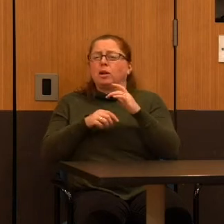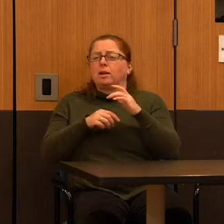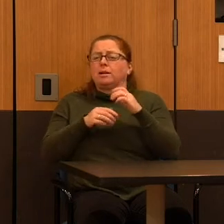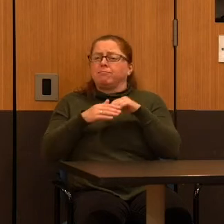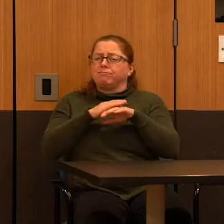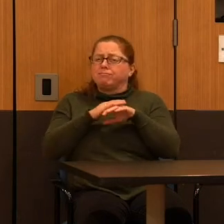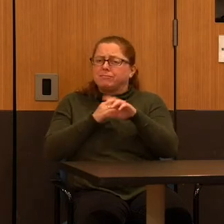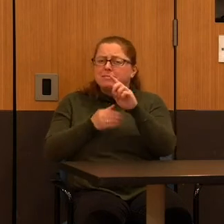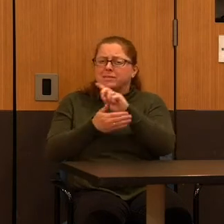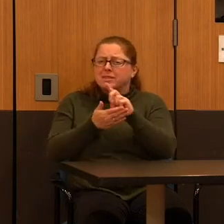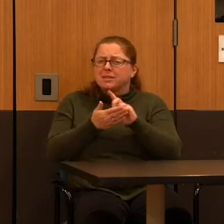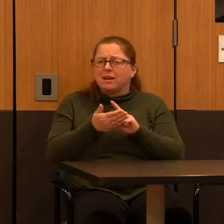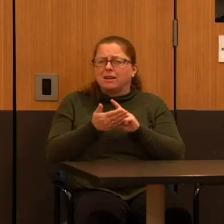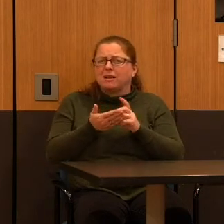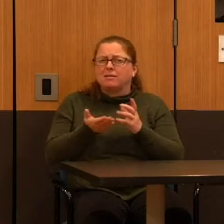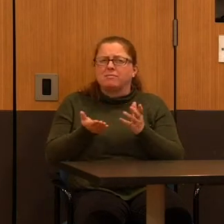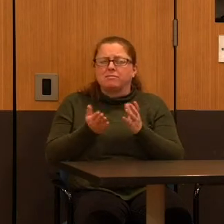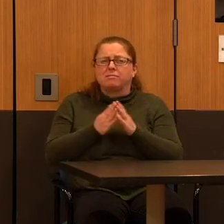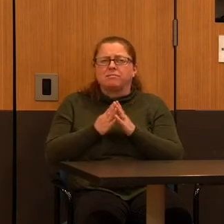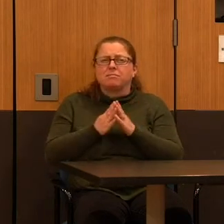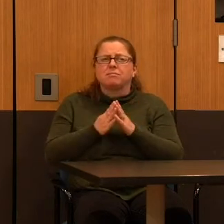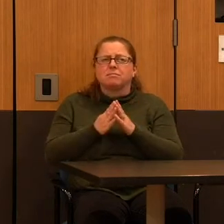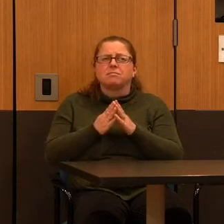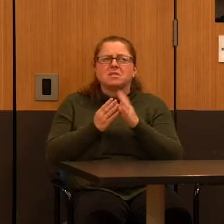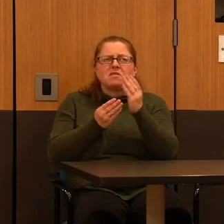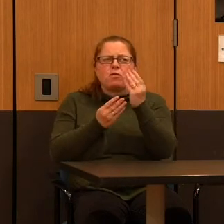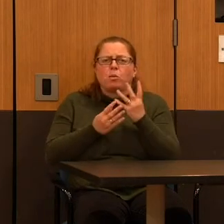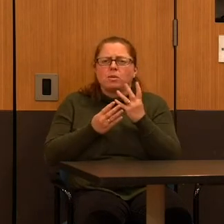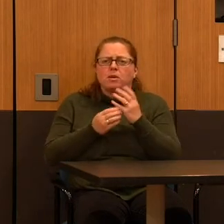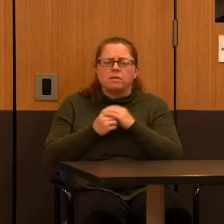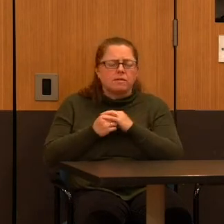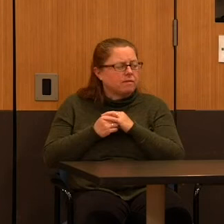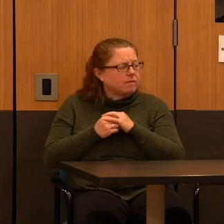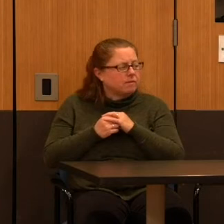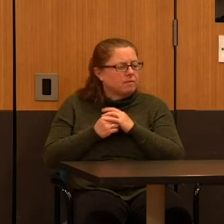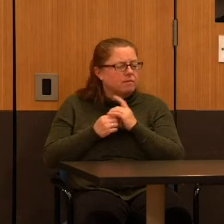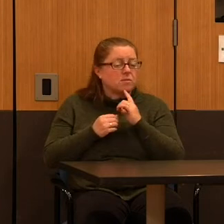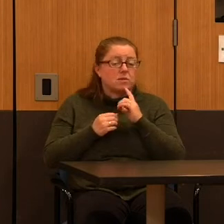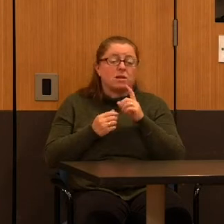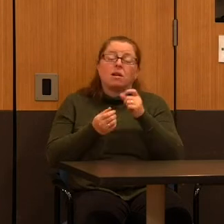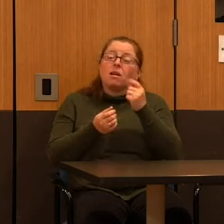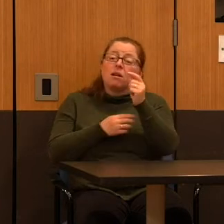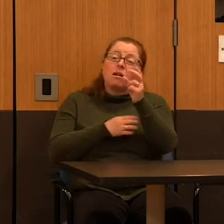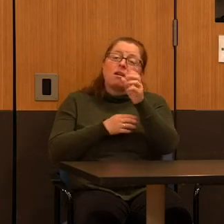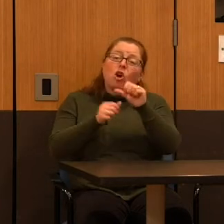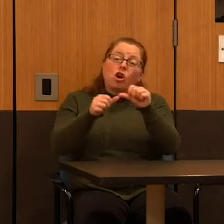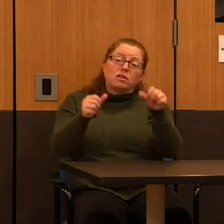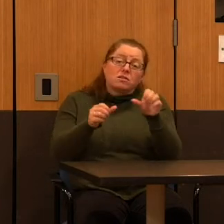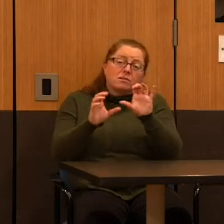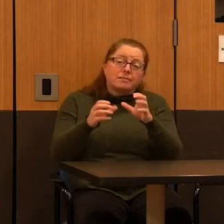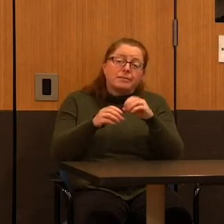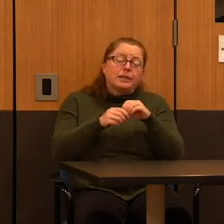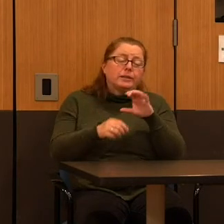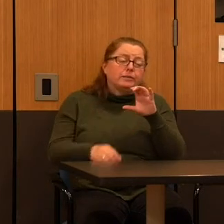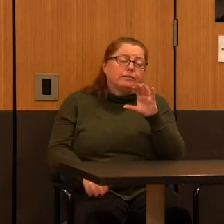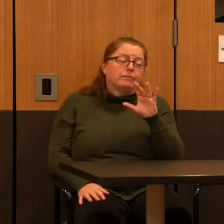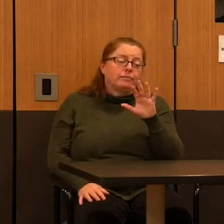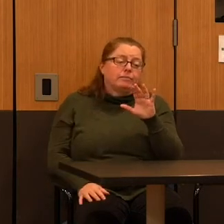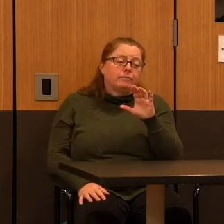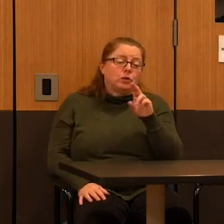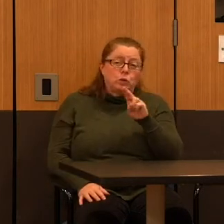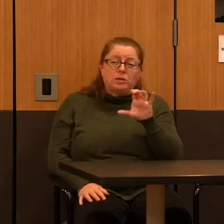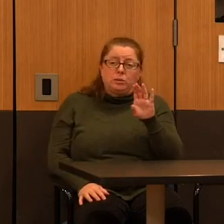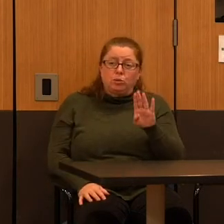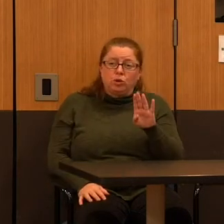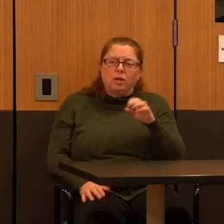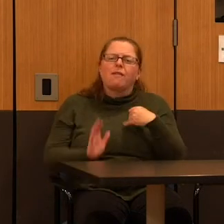informative as any historical marker. Whether documented in architecture classes at UC, sketched